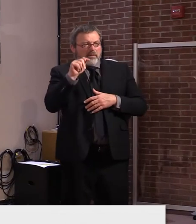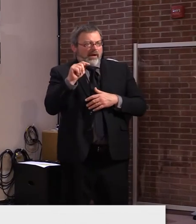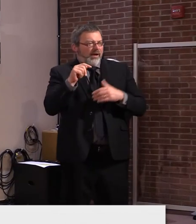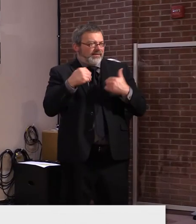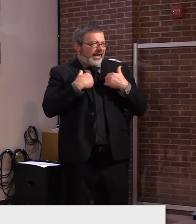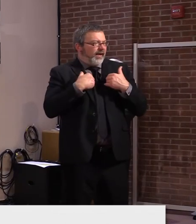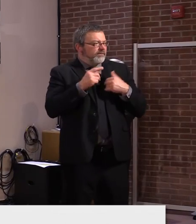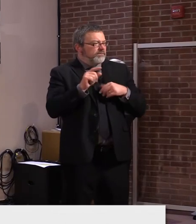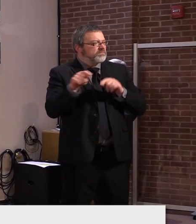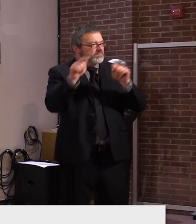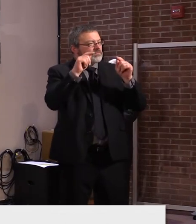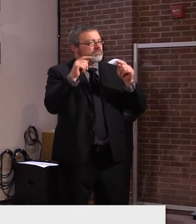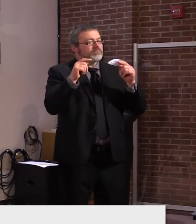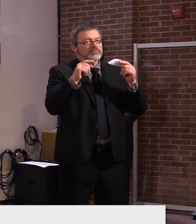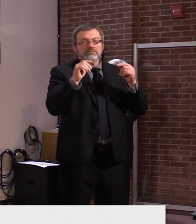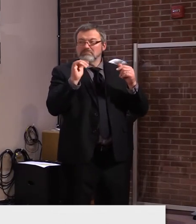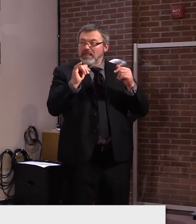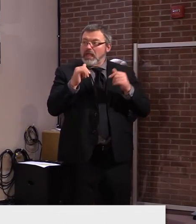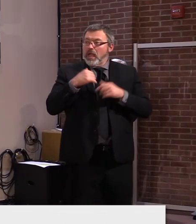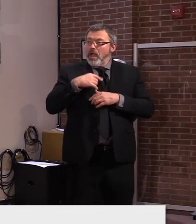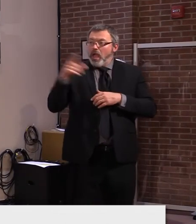to add?